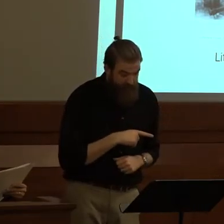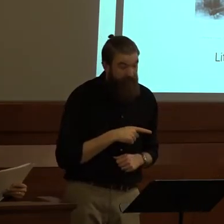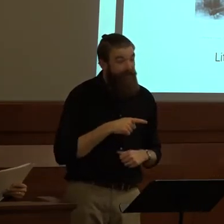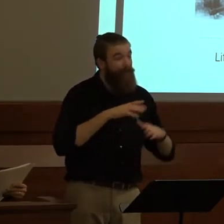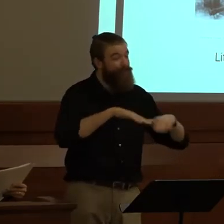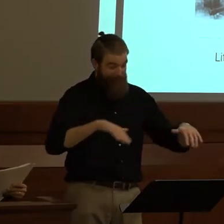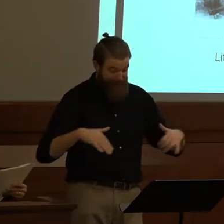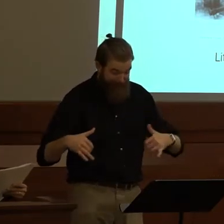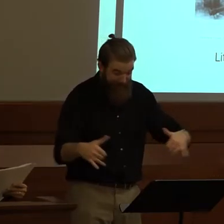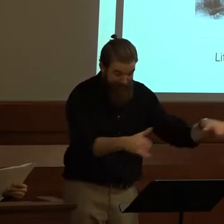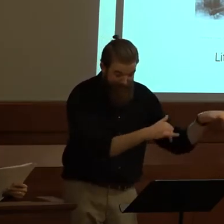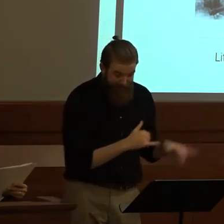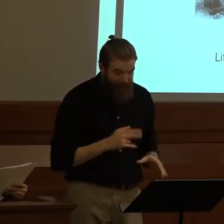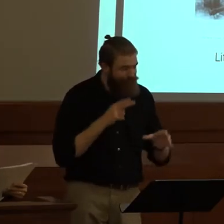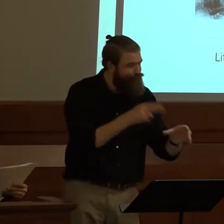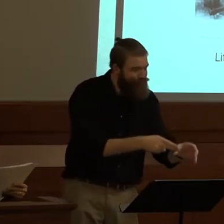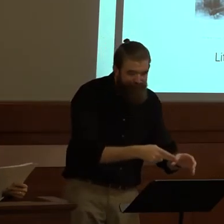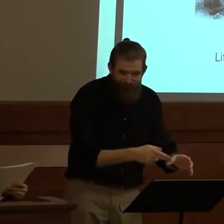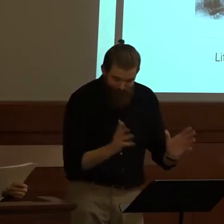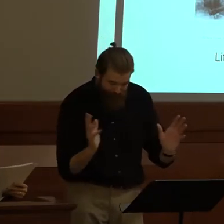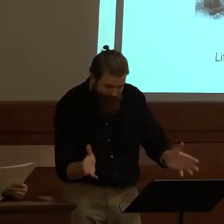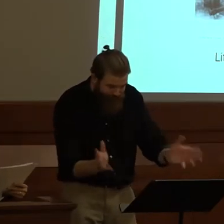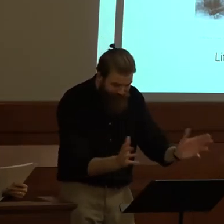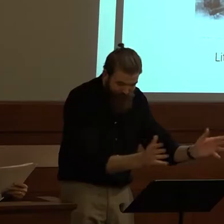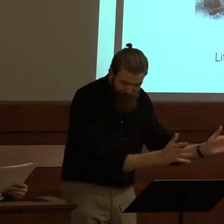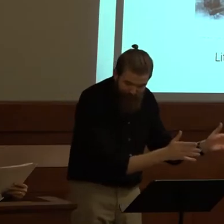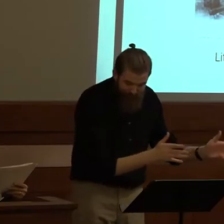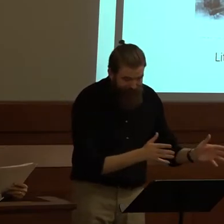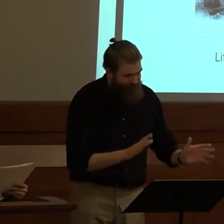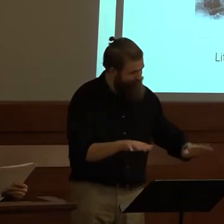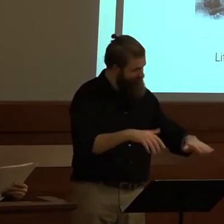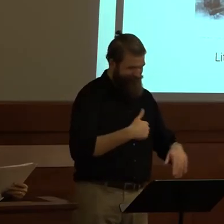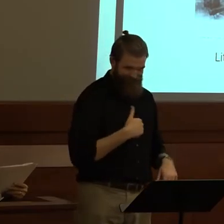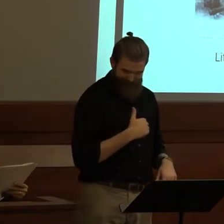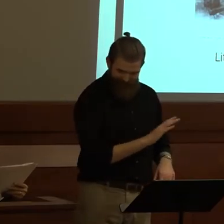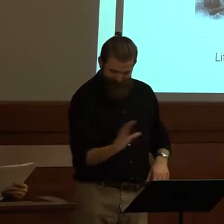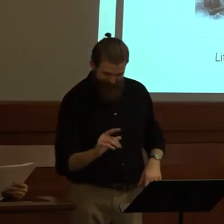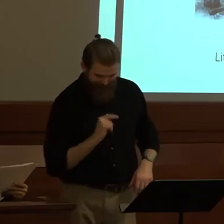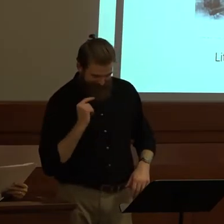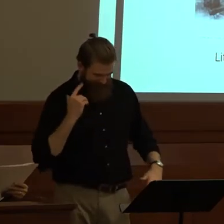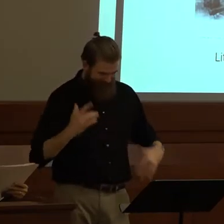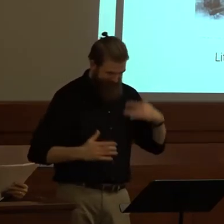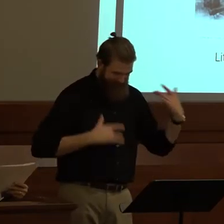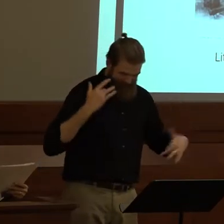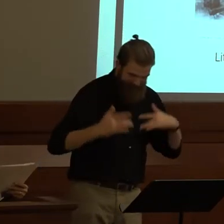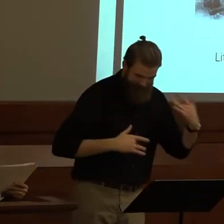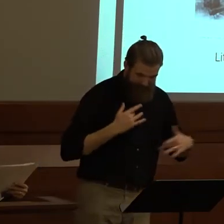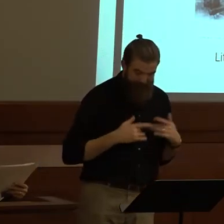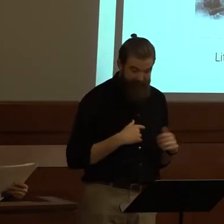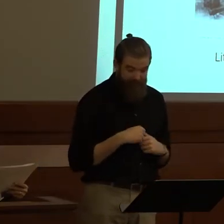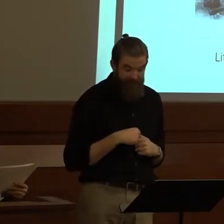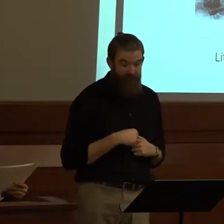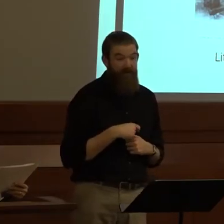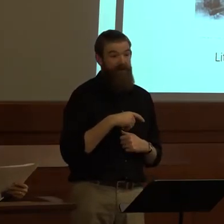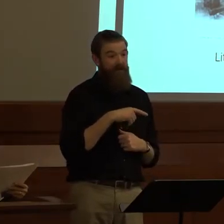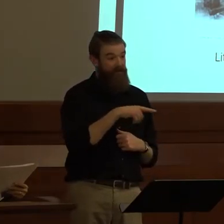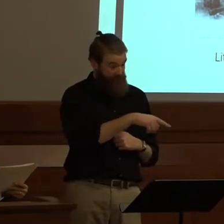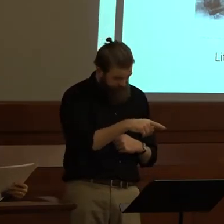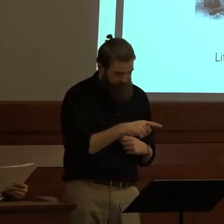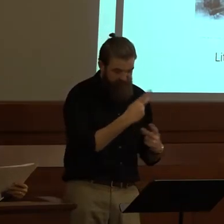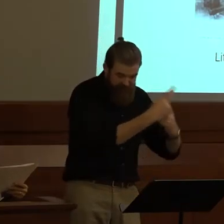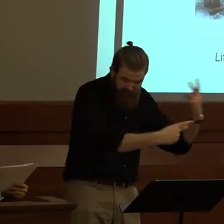their priest. After this school, he visited others, including the National Institute for Deaf Girls in Bordeaux and the